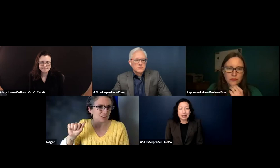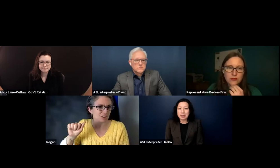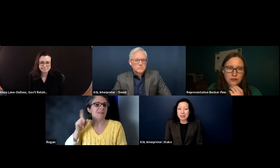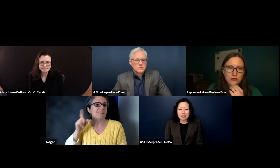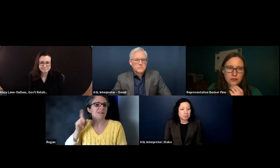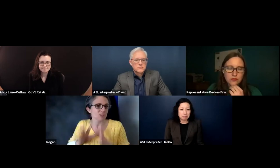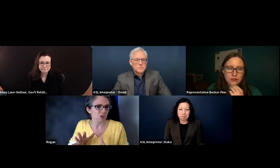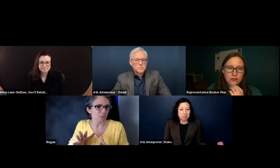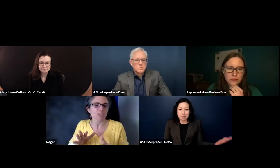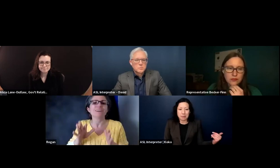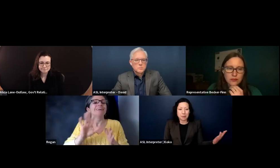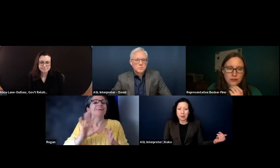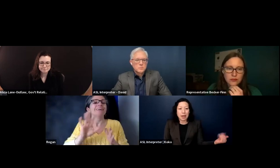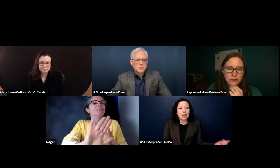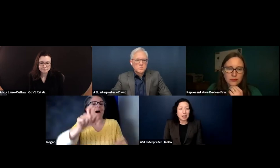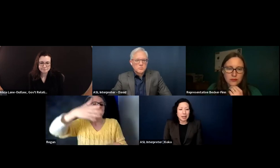Sometimes,